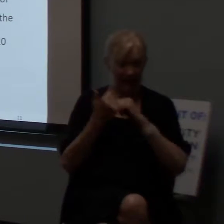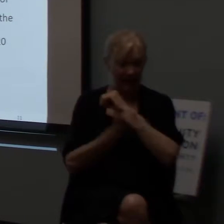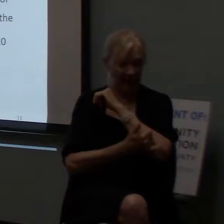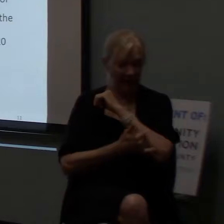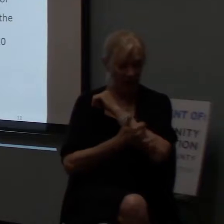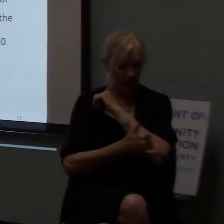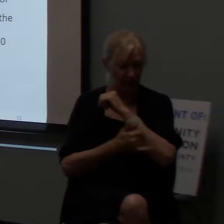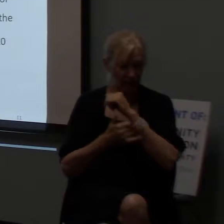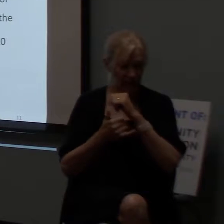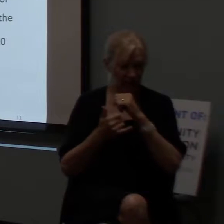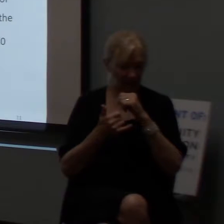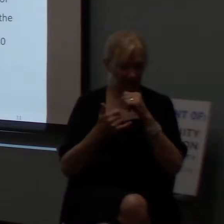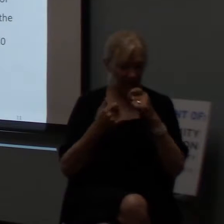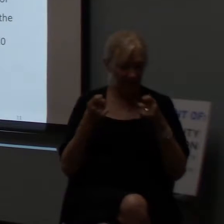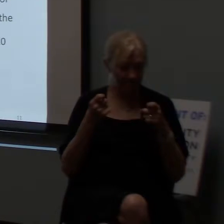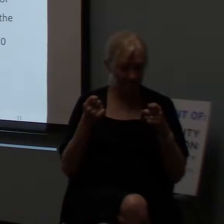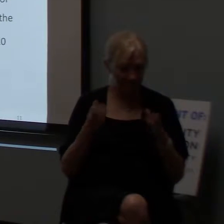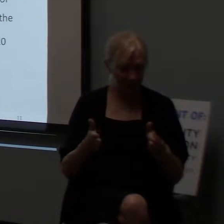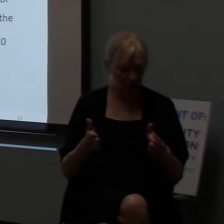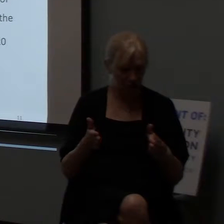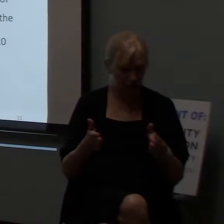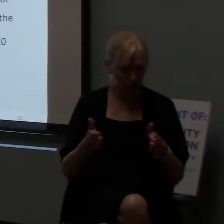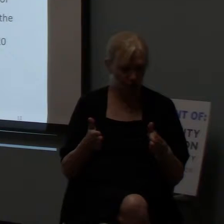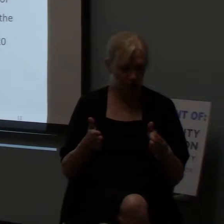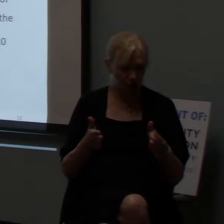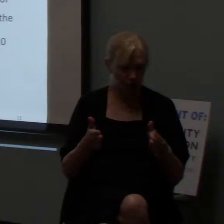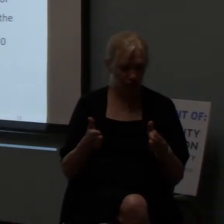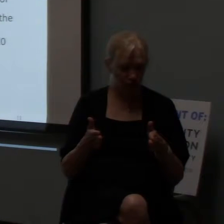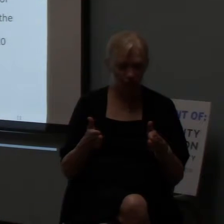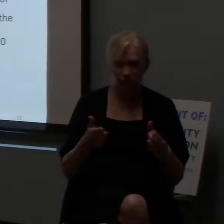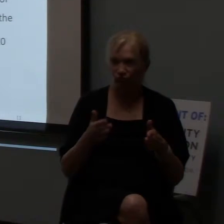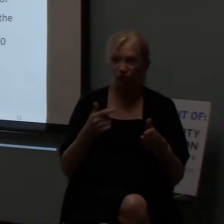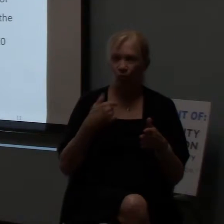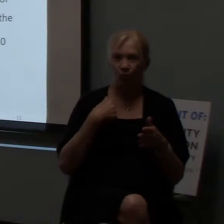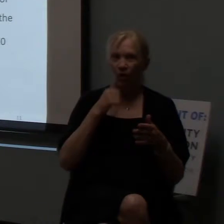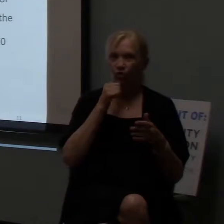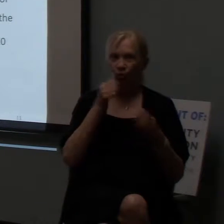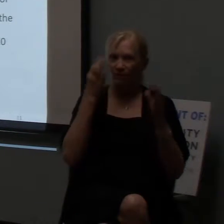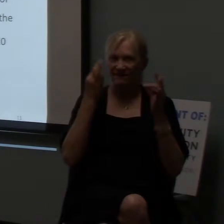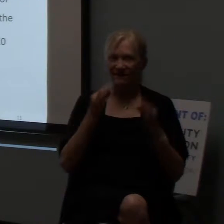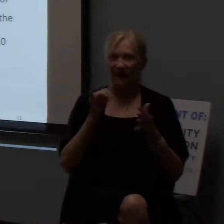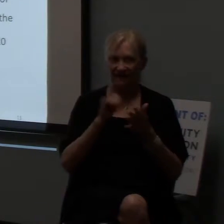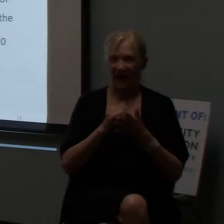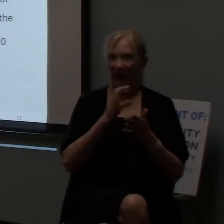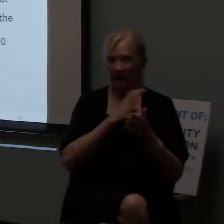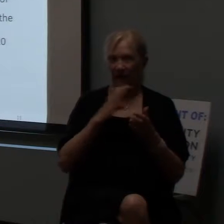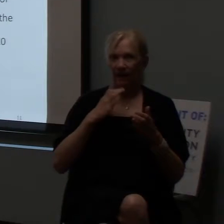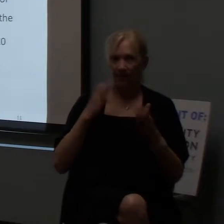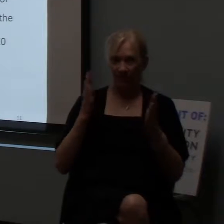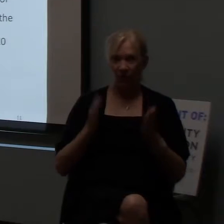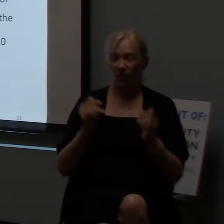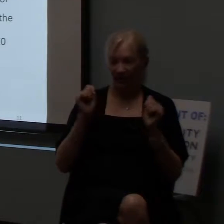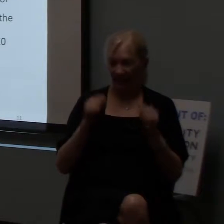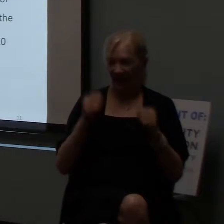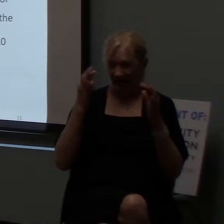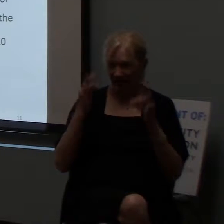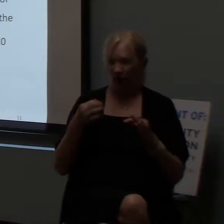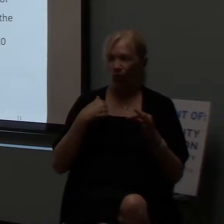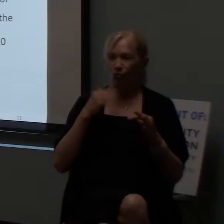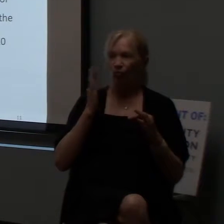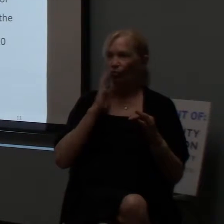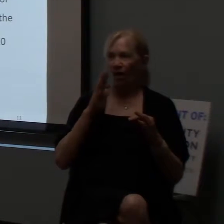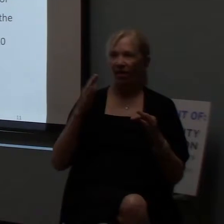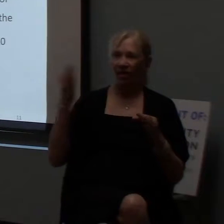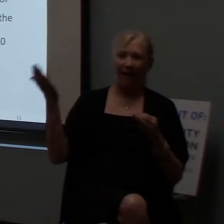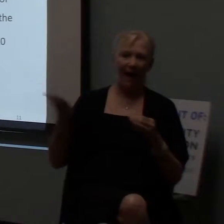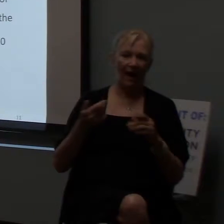manager, what, that is actually just not something we decide, the commissioners can decide. They can decide that tomorrow. We are going to hire ourselves